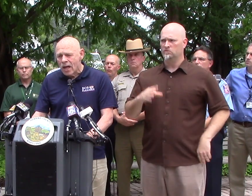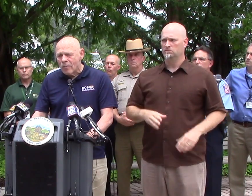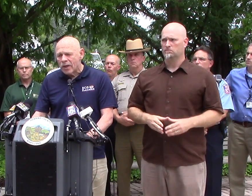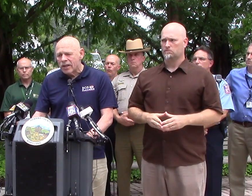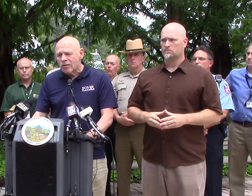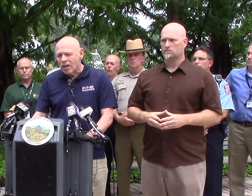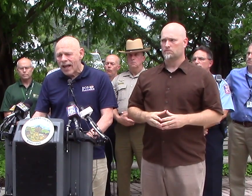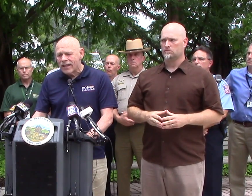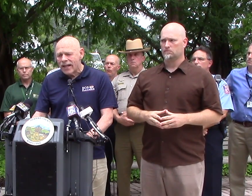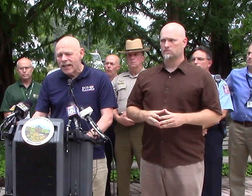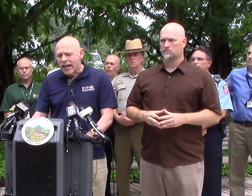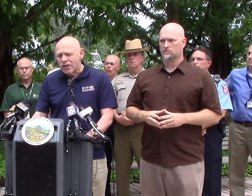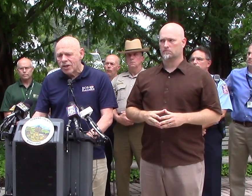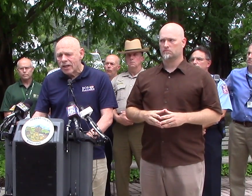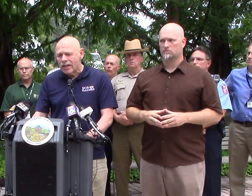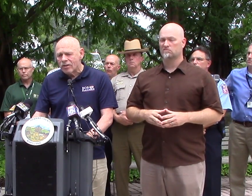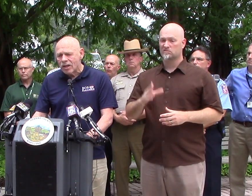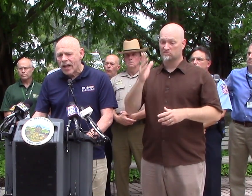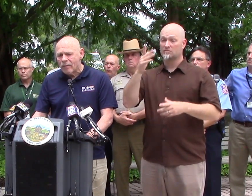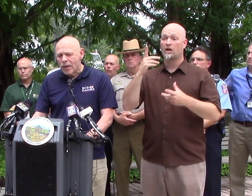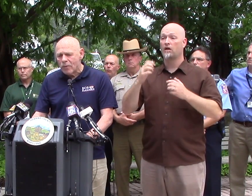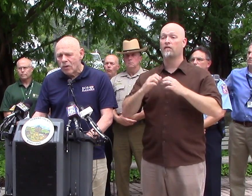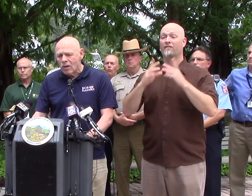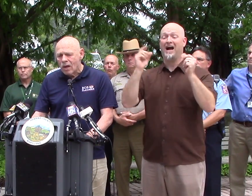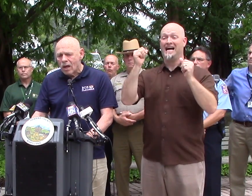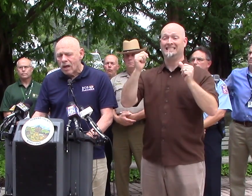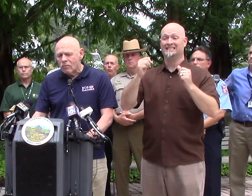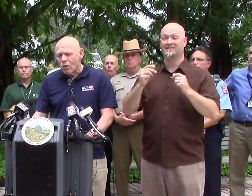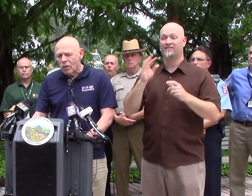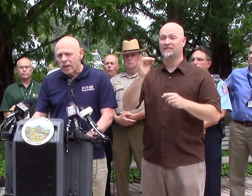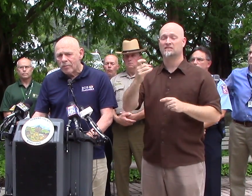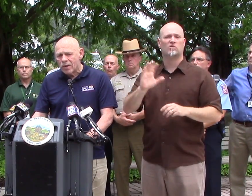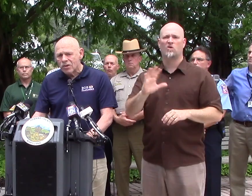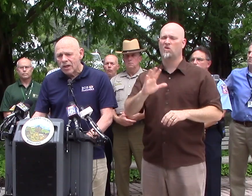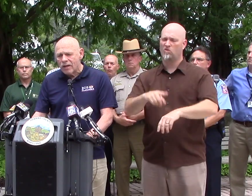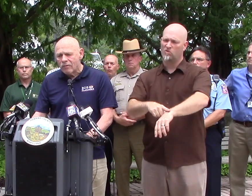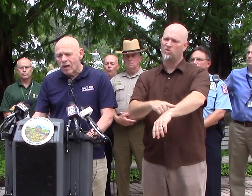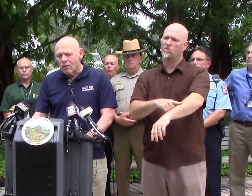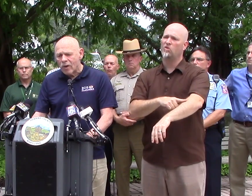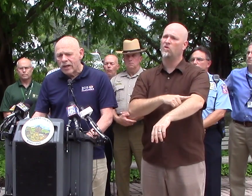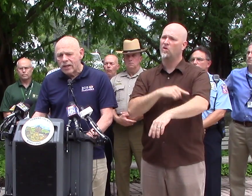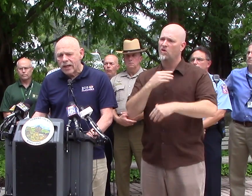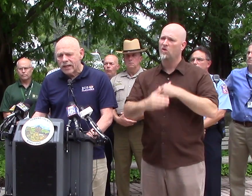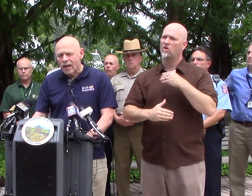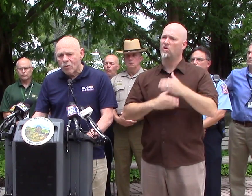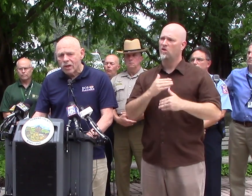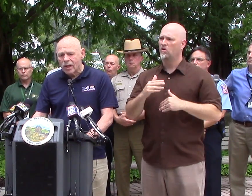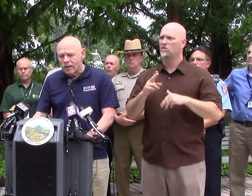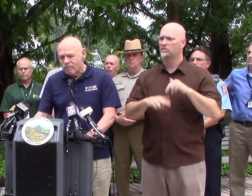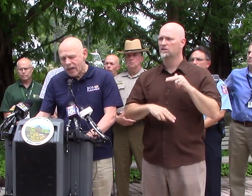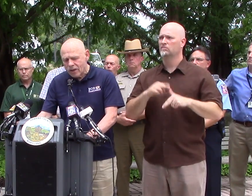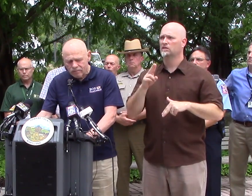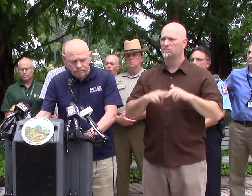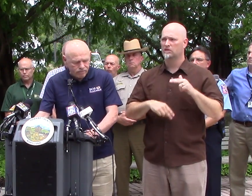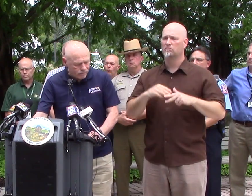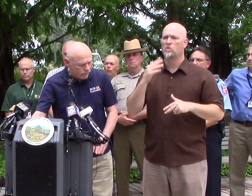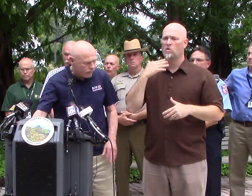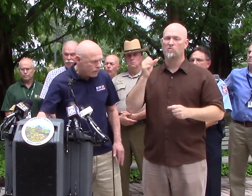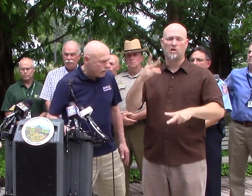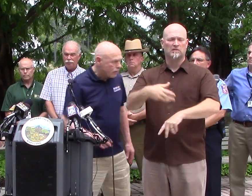it. But there's a lot of dedication and there's a lot of people rolling up their sleeve ready to get that work done. Thank